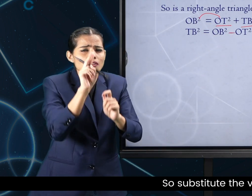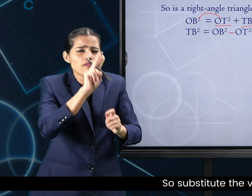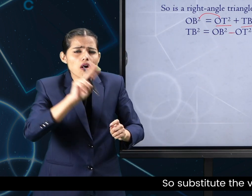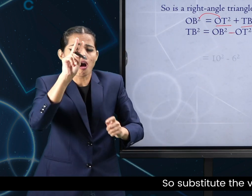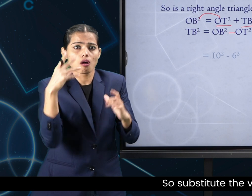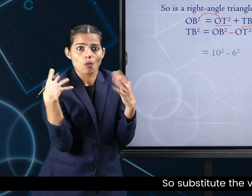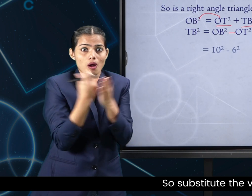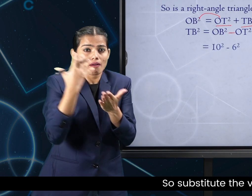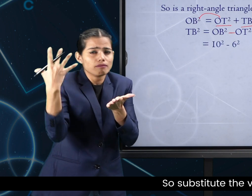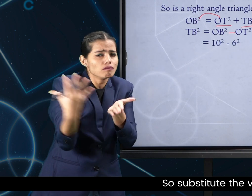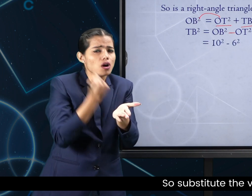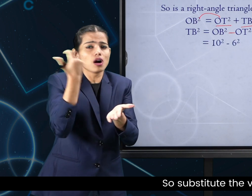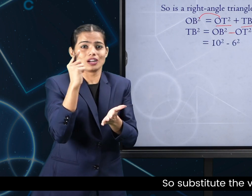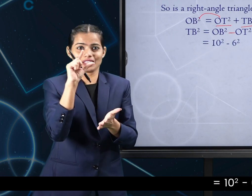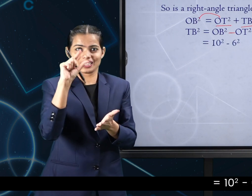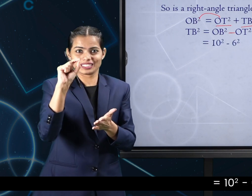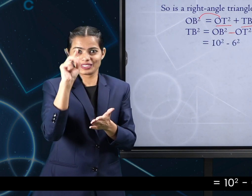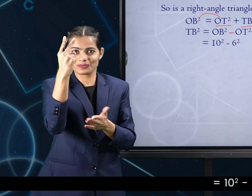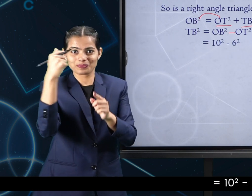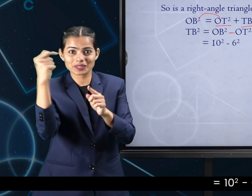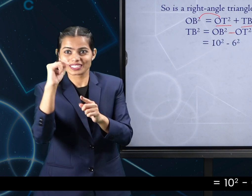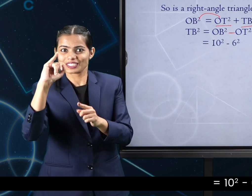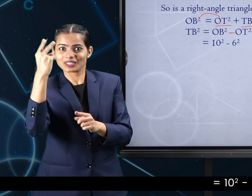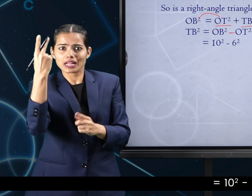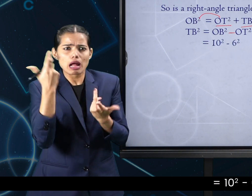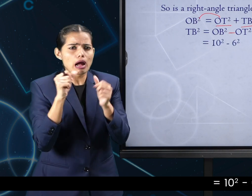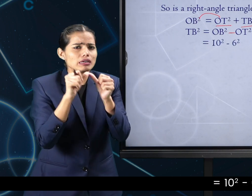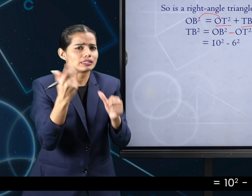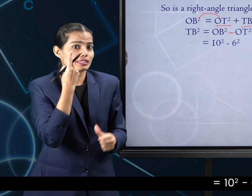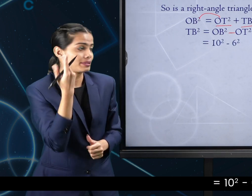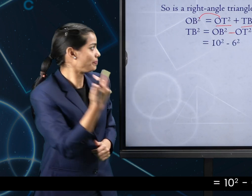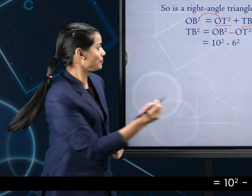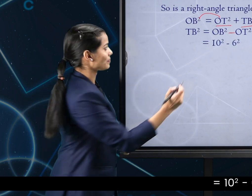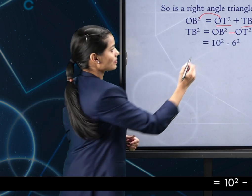Substitute the value we get is equal to 10 square minus 6 square.